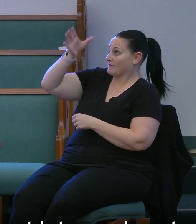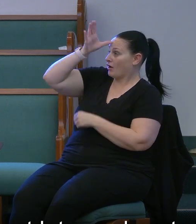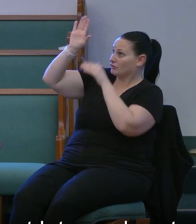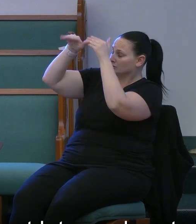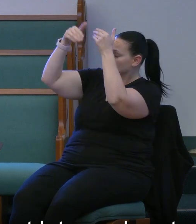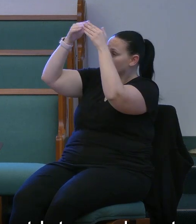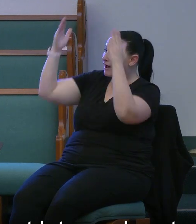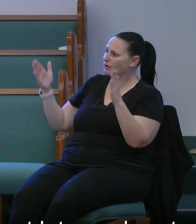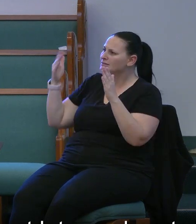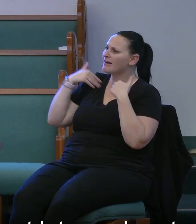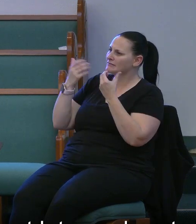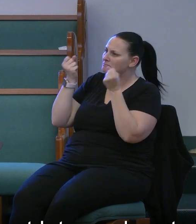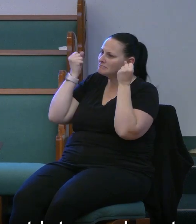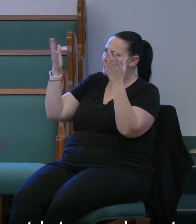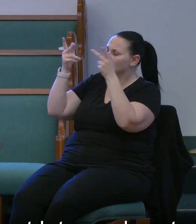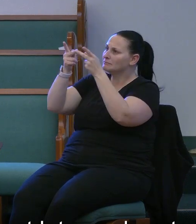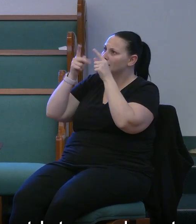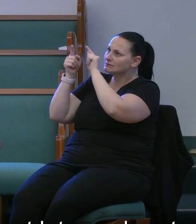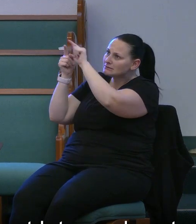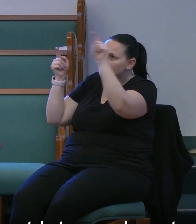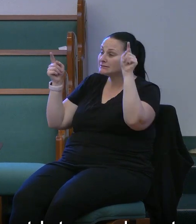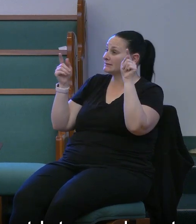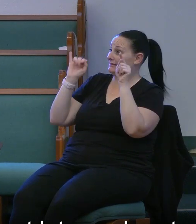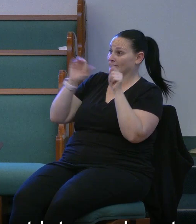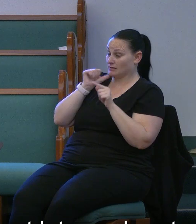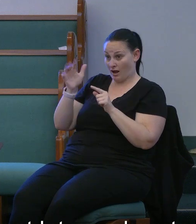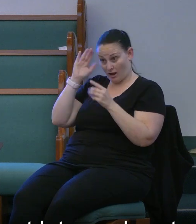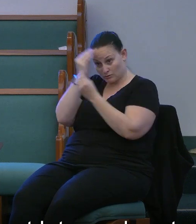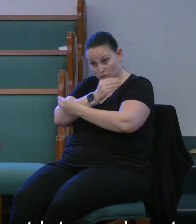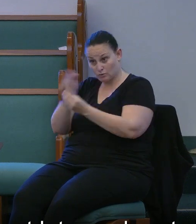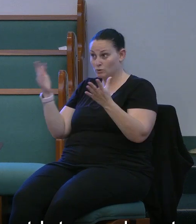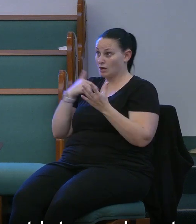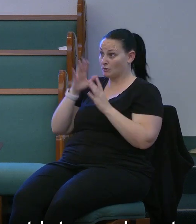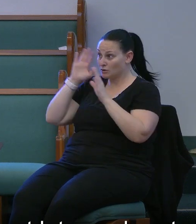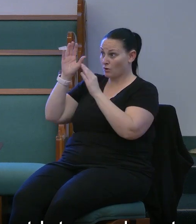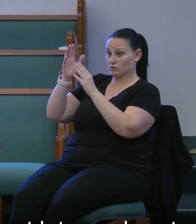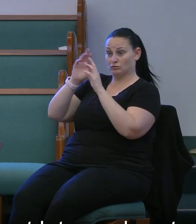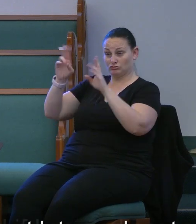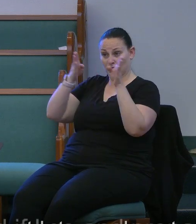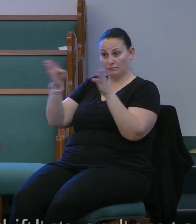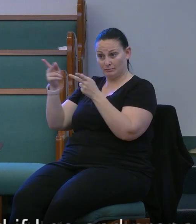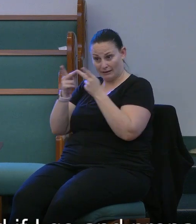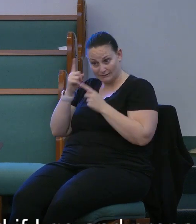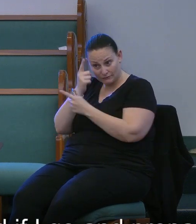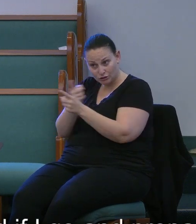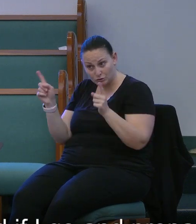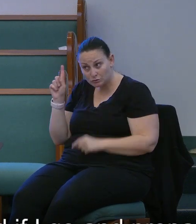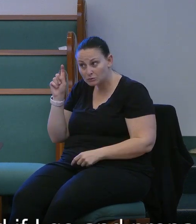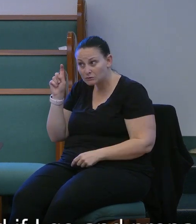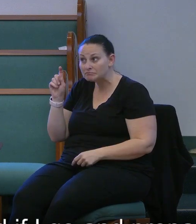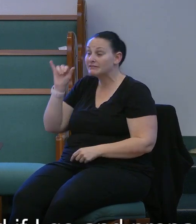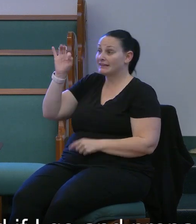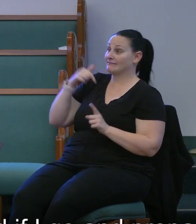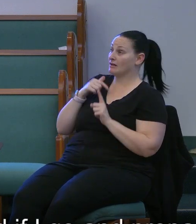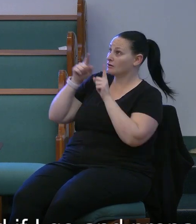many dwelling places. If it were not so, would I have told you that I go to prepare a place for you? And if I go